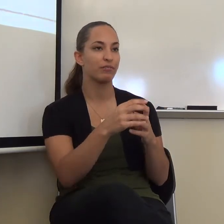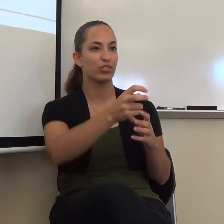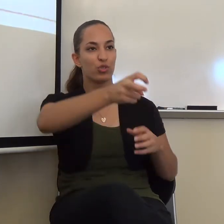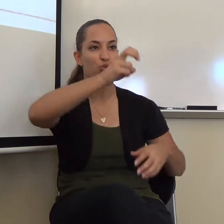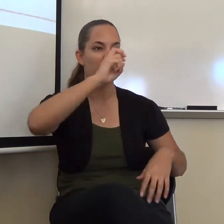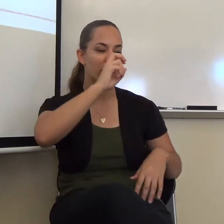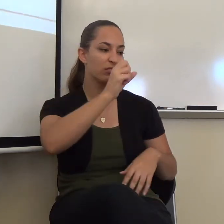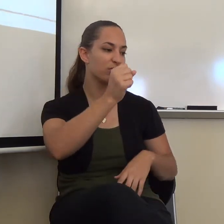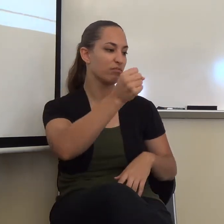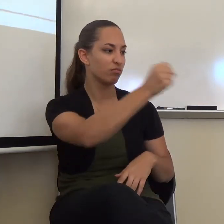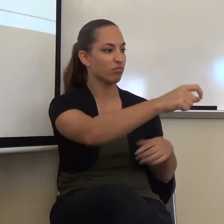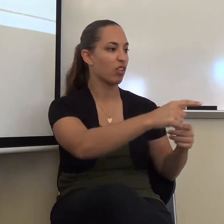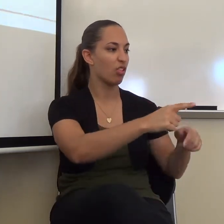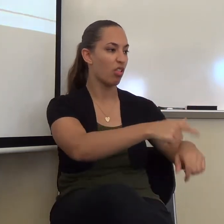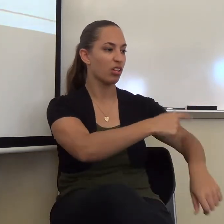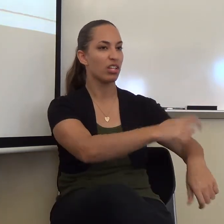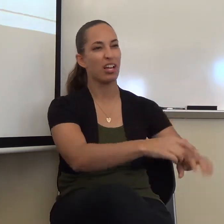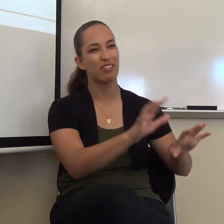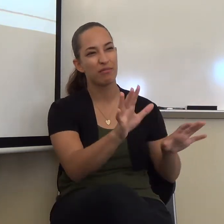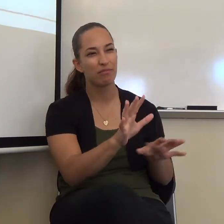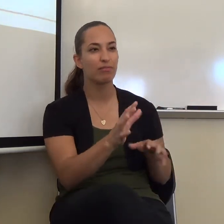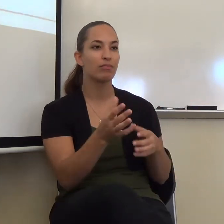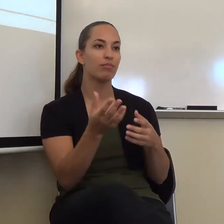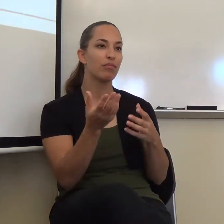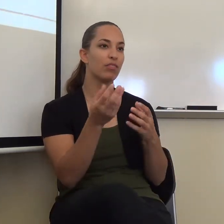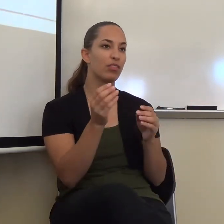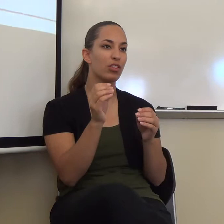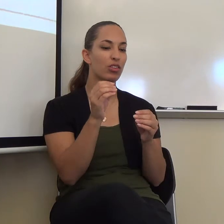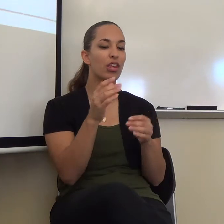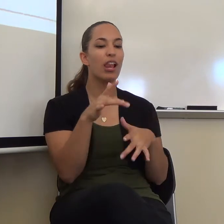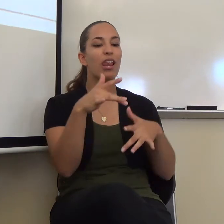So what are the light viewers doing in this part?